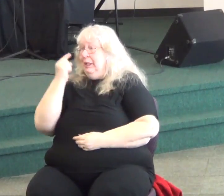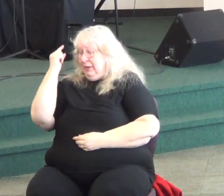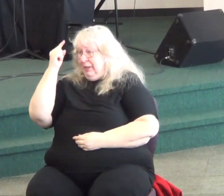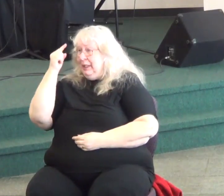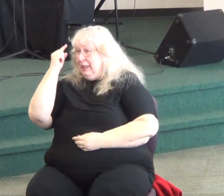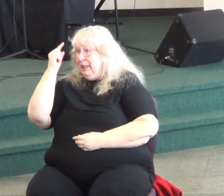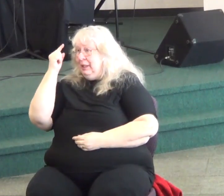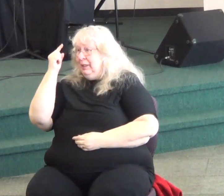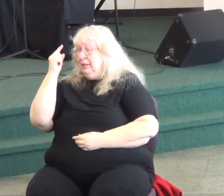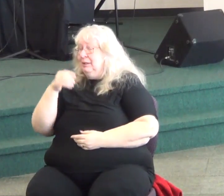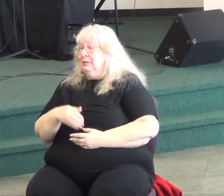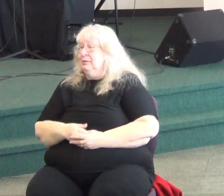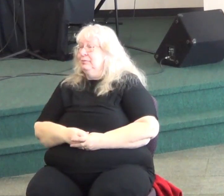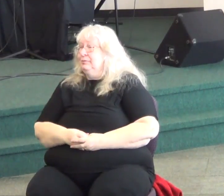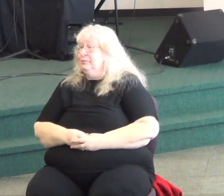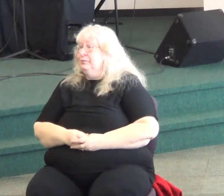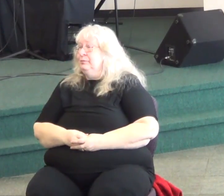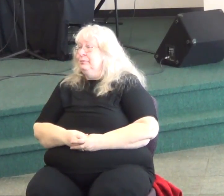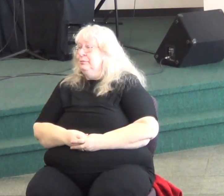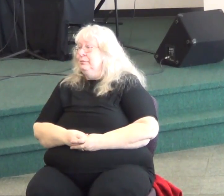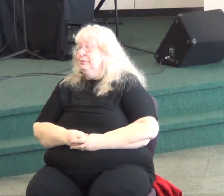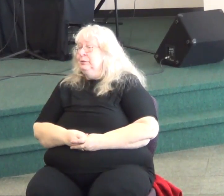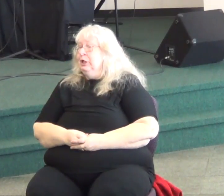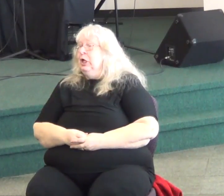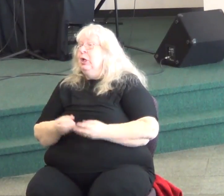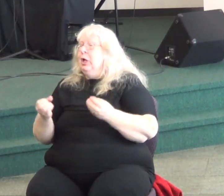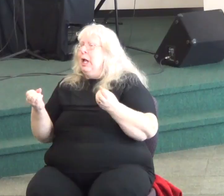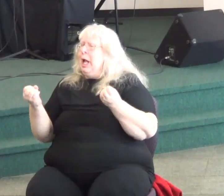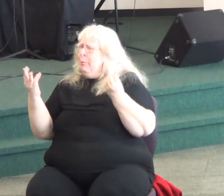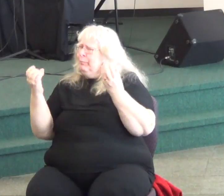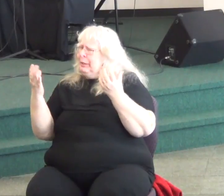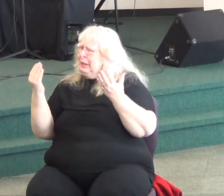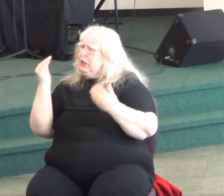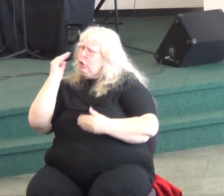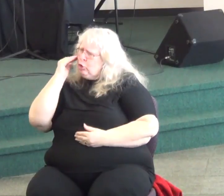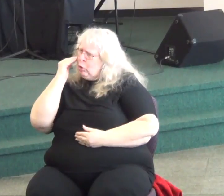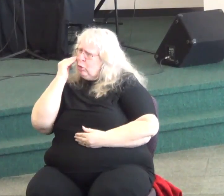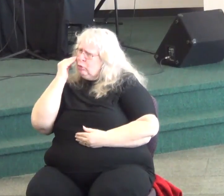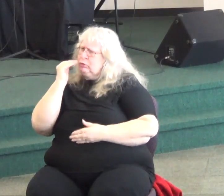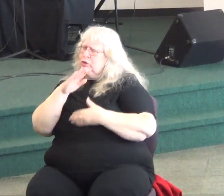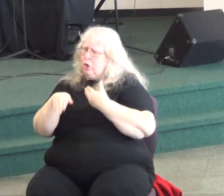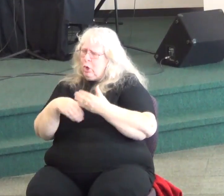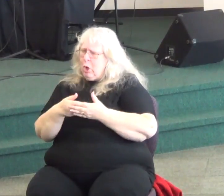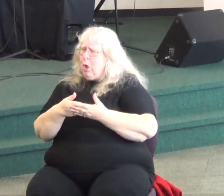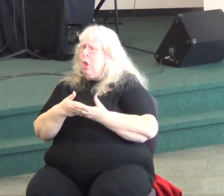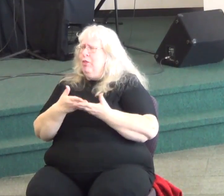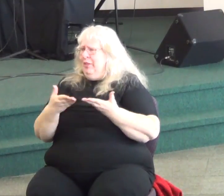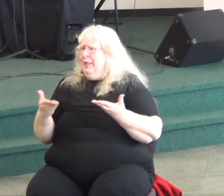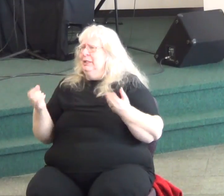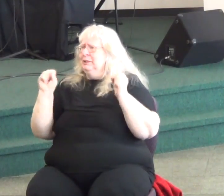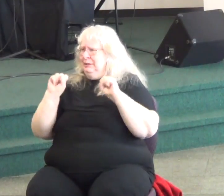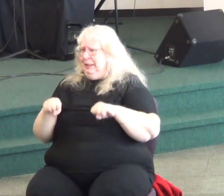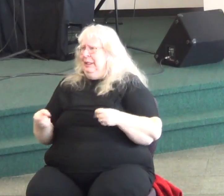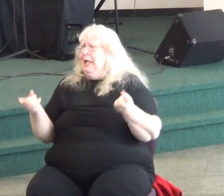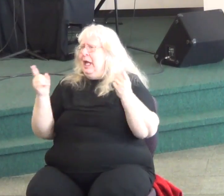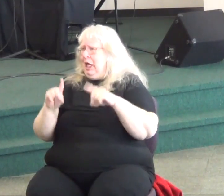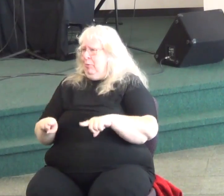successful. But how many know that all things are possible through Christ Jesus who gives us strength?